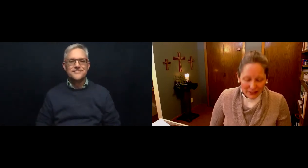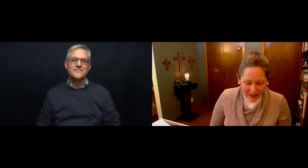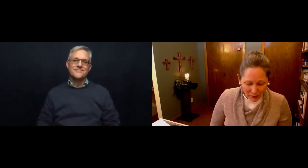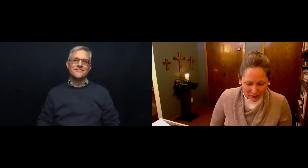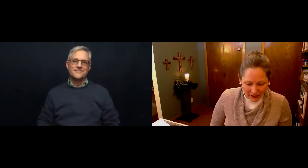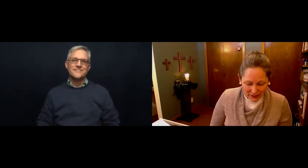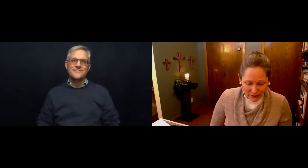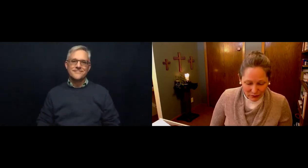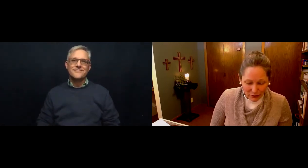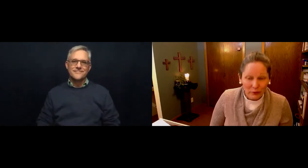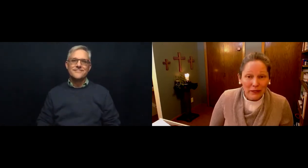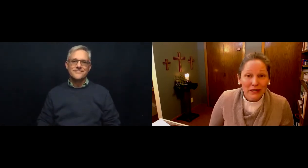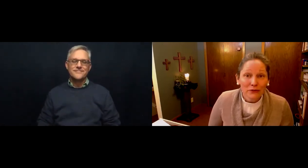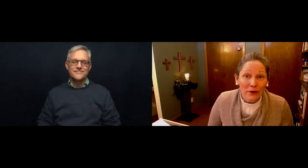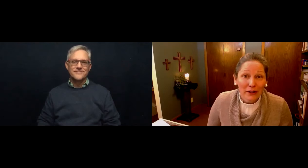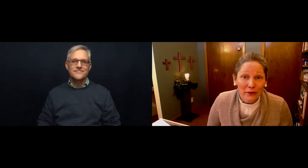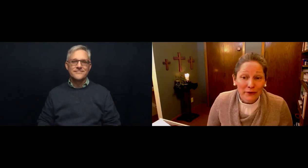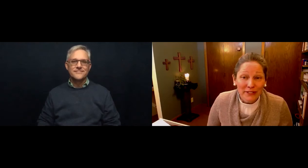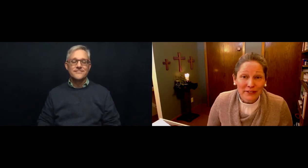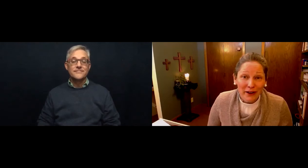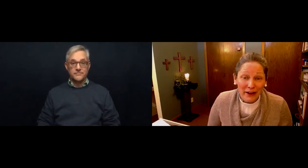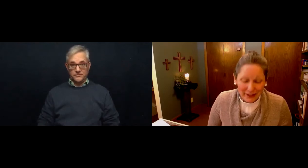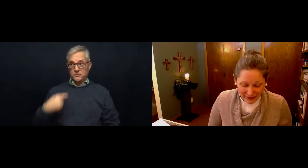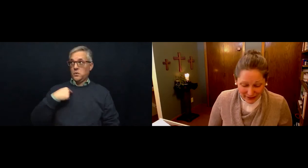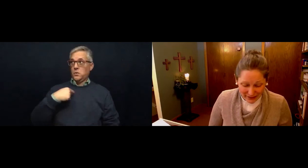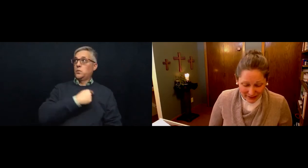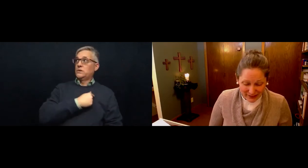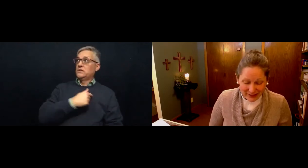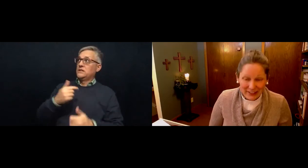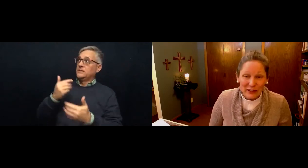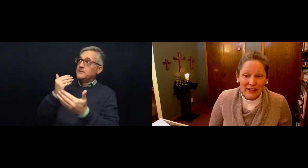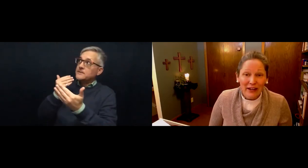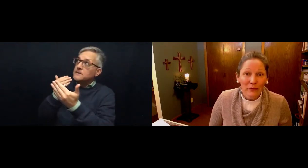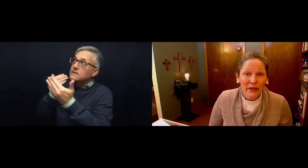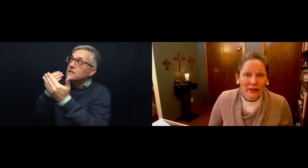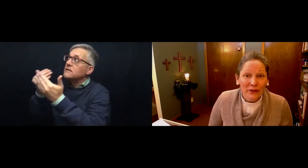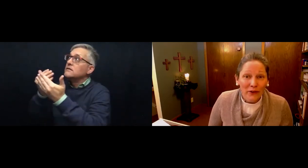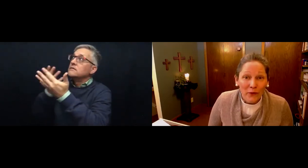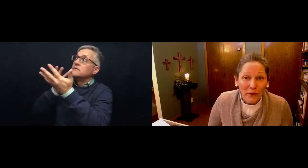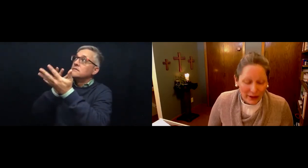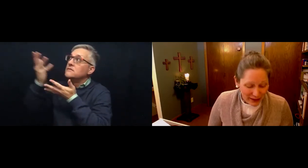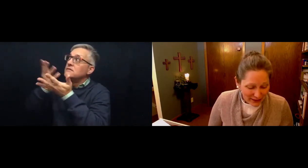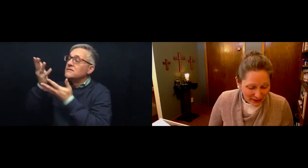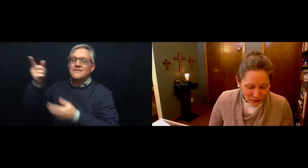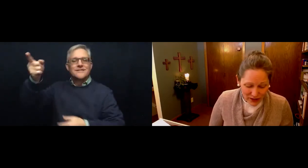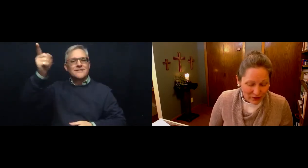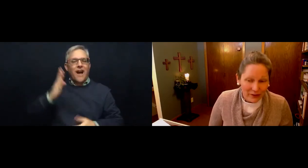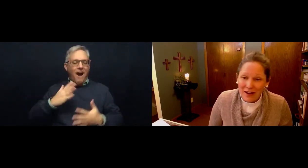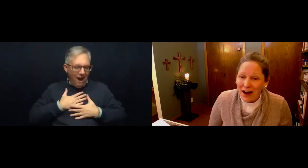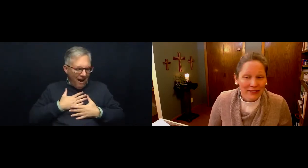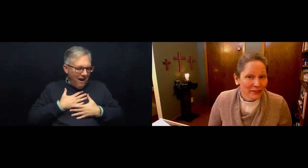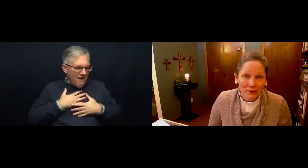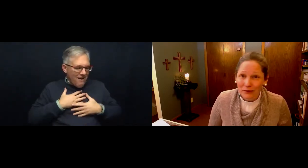God celebrates when we draw close to God and we know that we